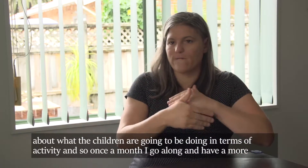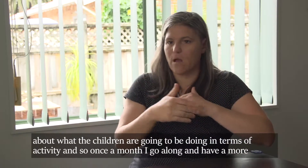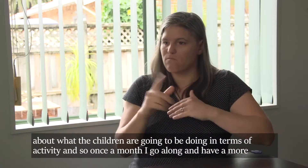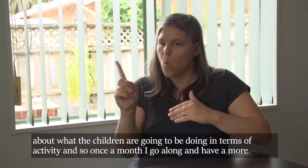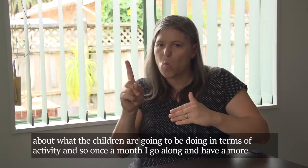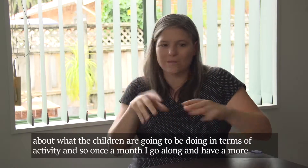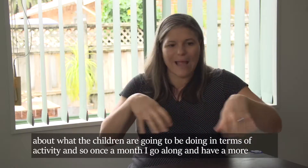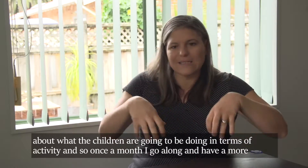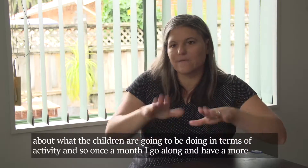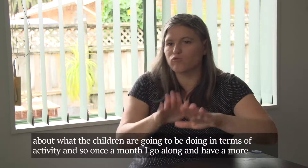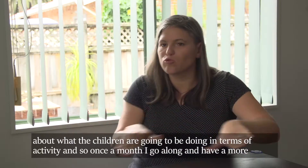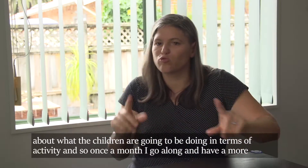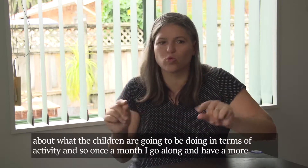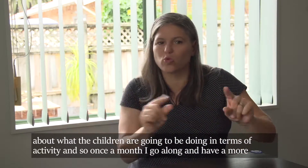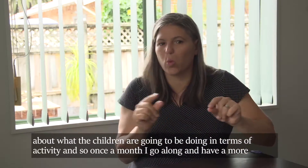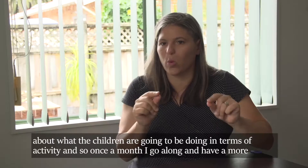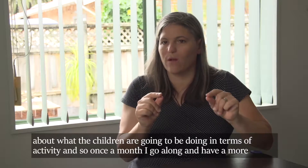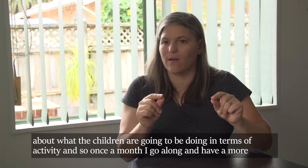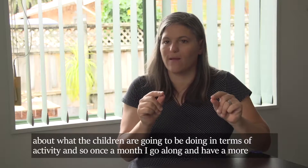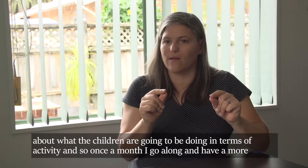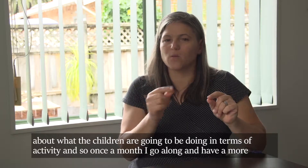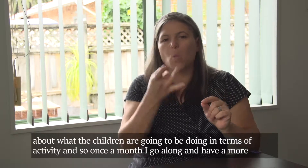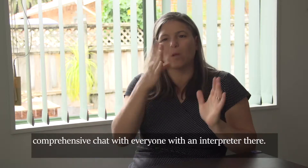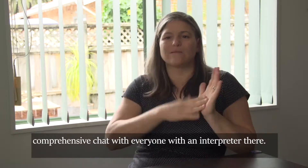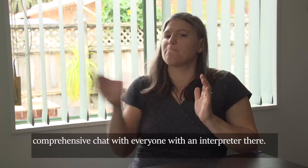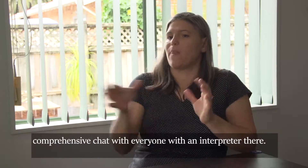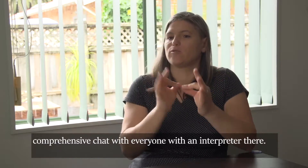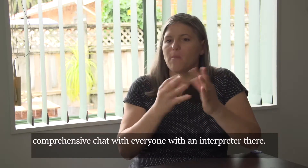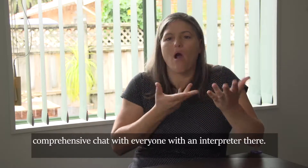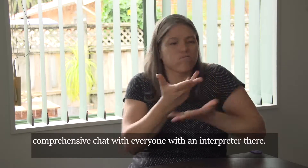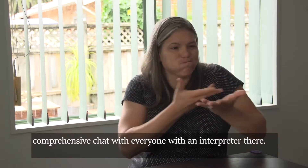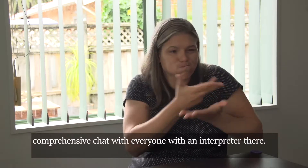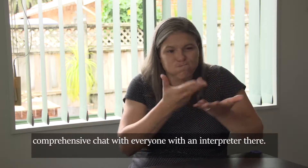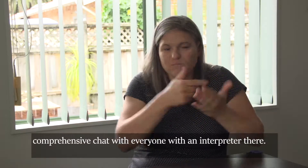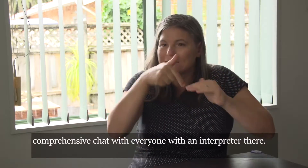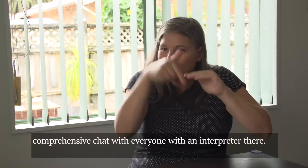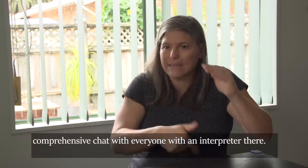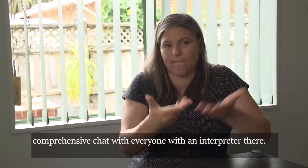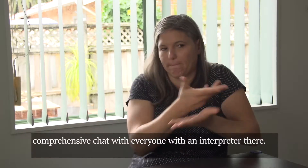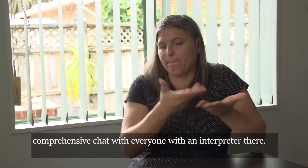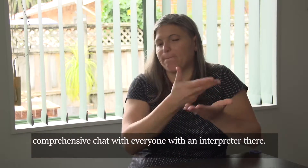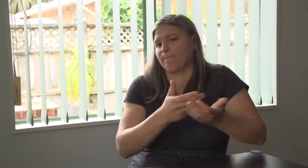of activity. And so once a month I go along and have a more comprehensive chat with everyone with an interpreter there.